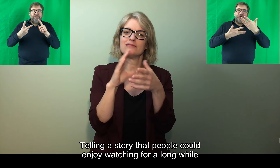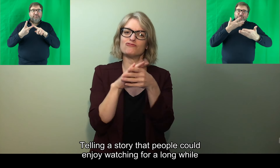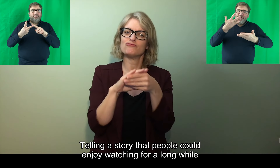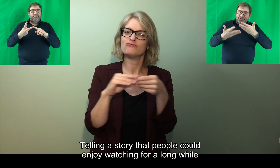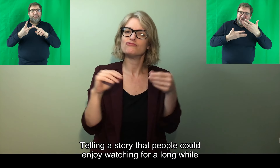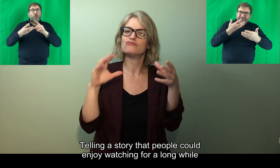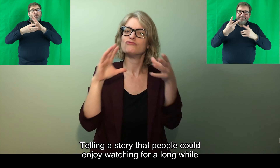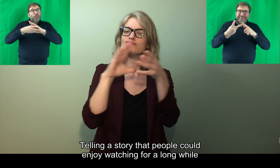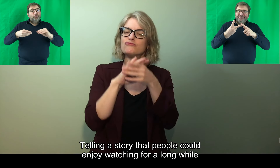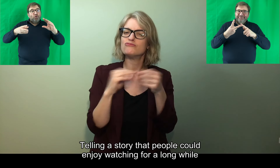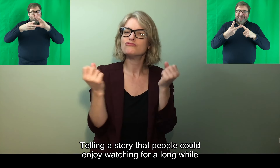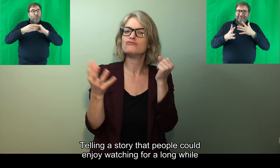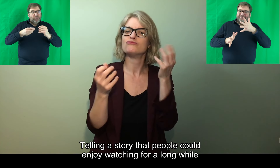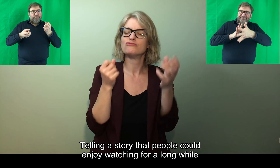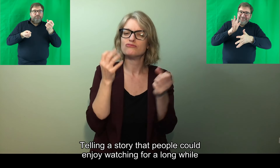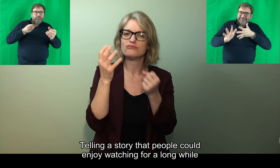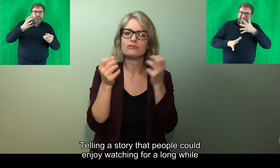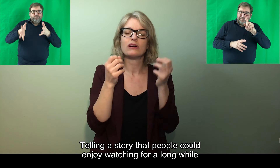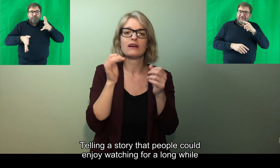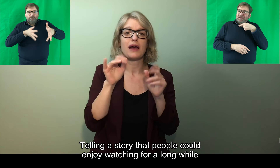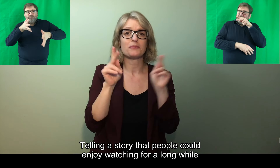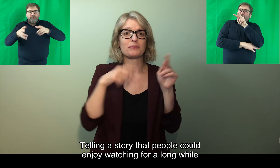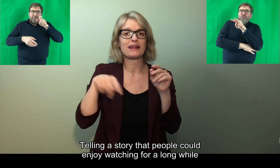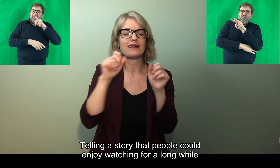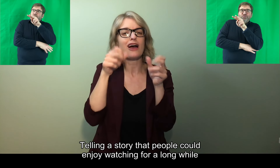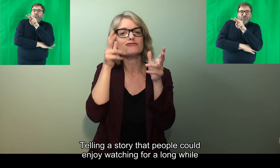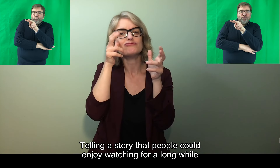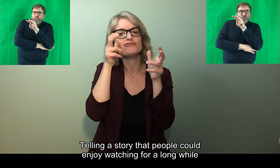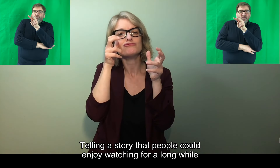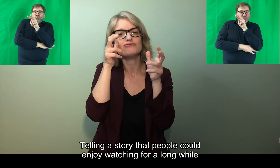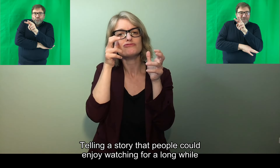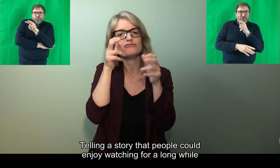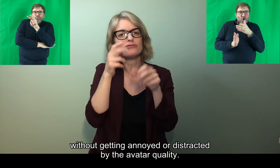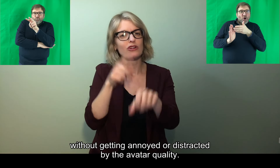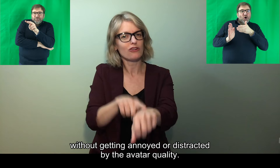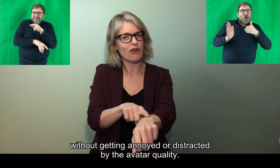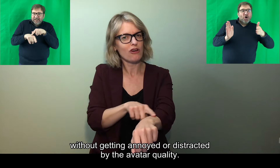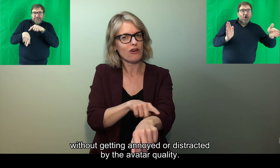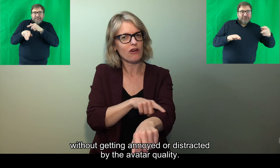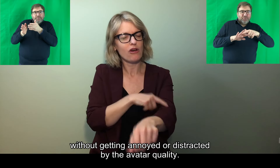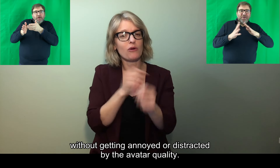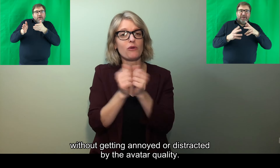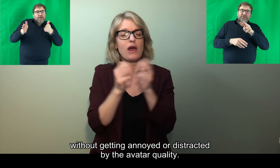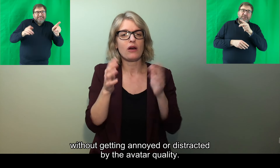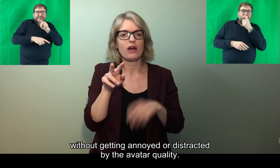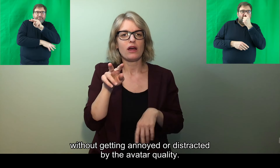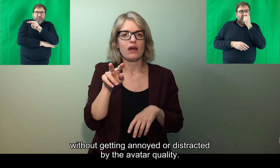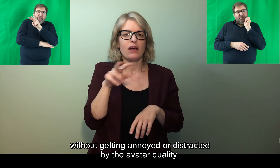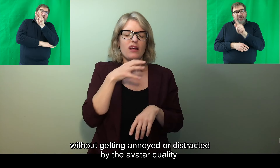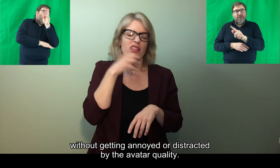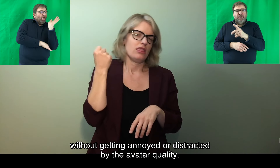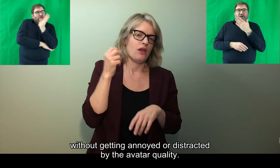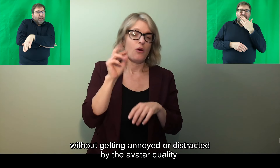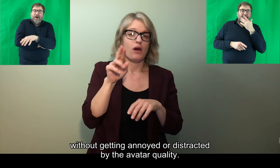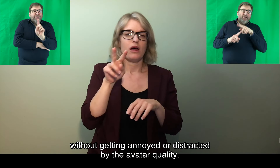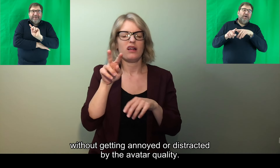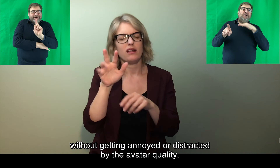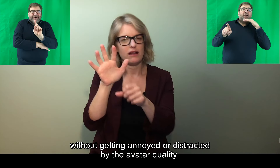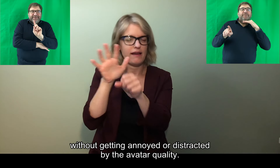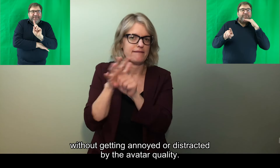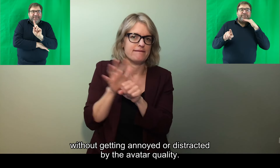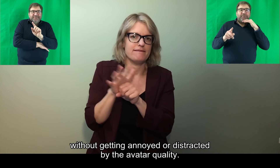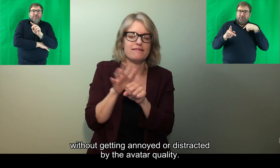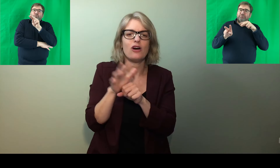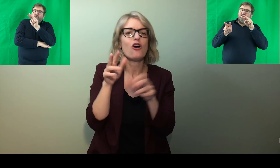telling a story that people could enjoy watching for a long while without getting annoyed or distracted by the